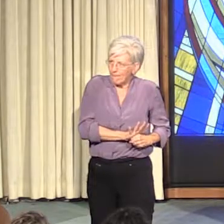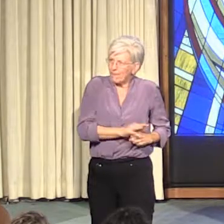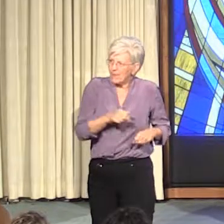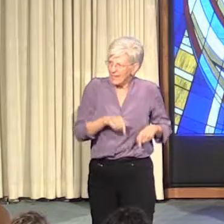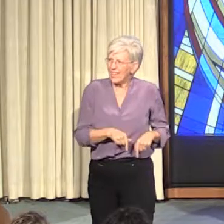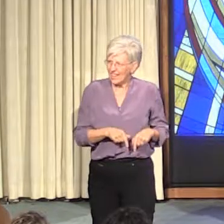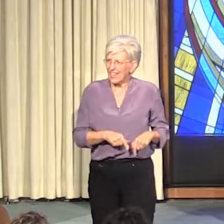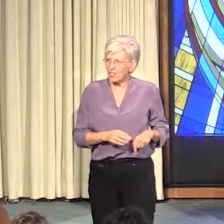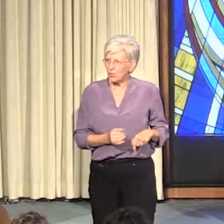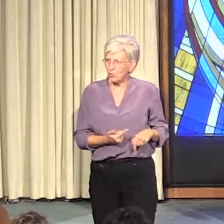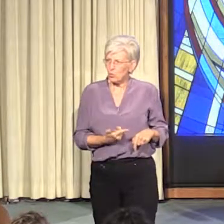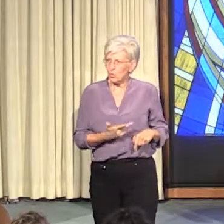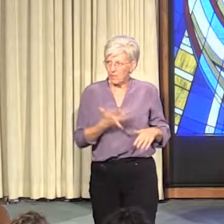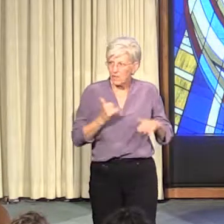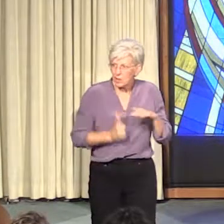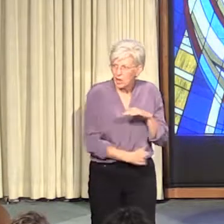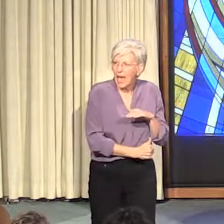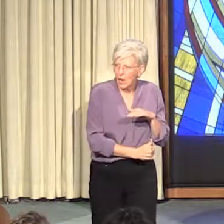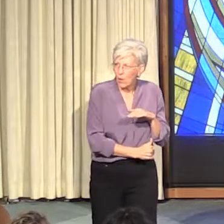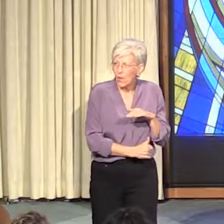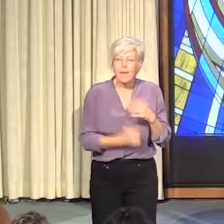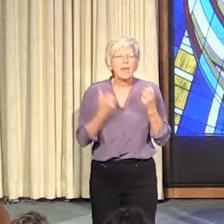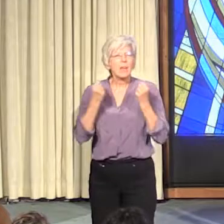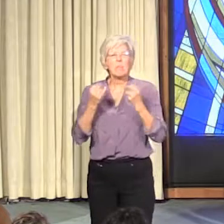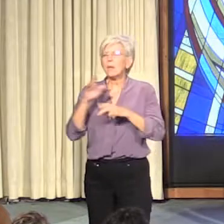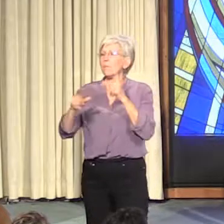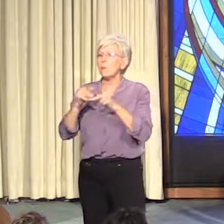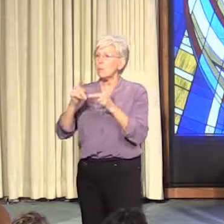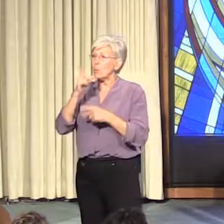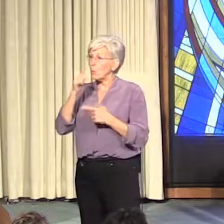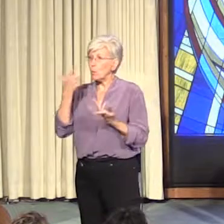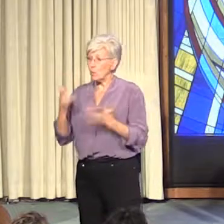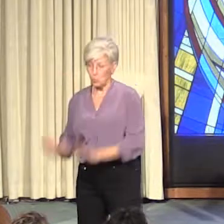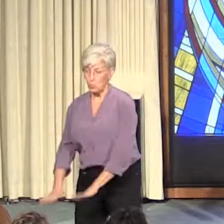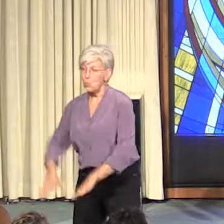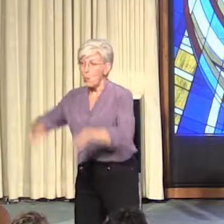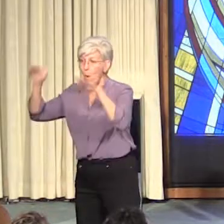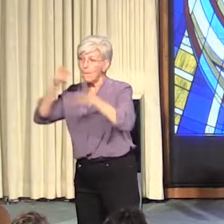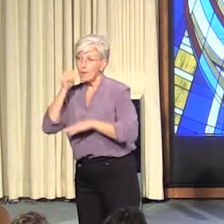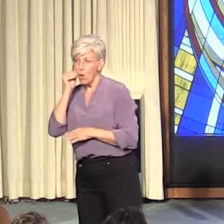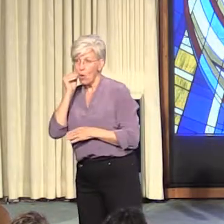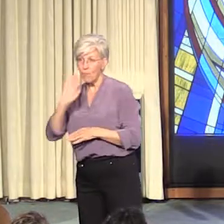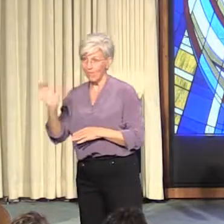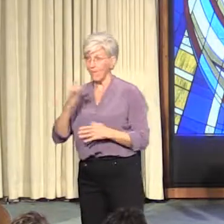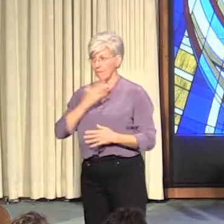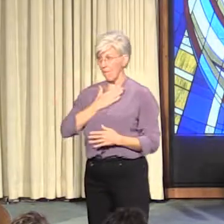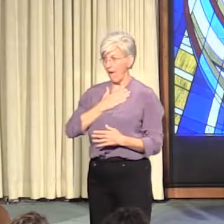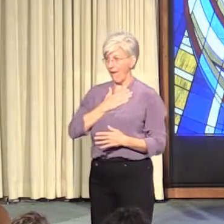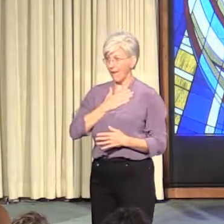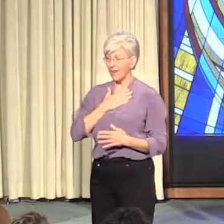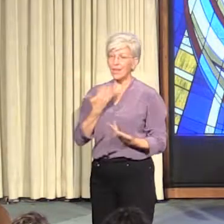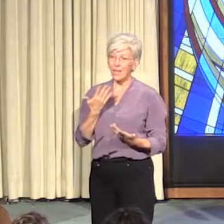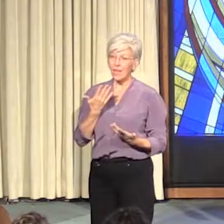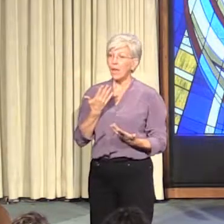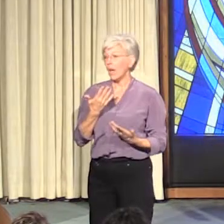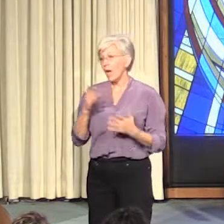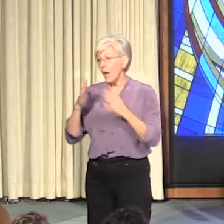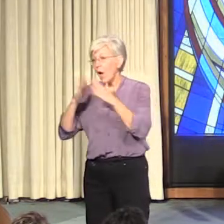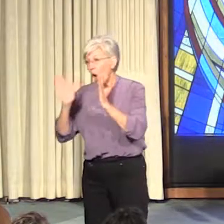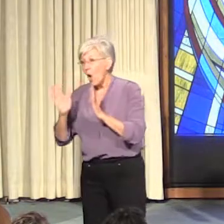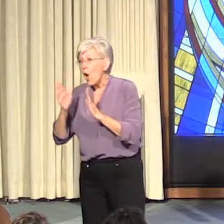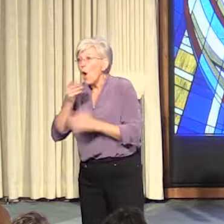I know that like many people who grew up in the kind of home I grew up in, one with a lot of conflict,